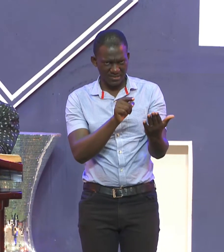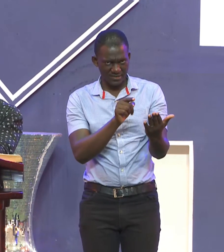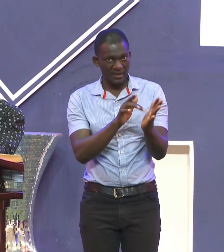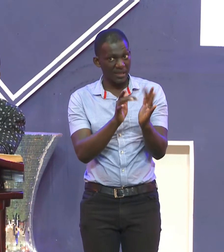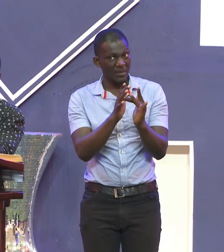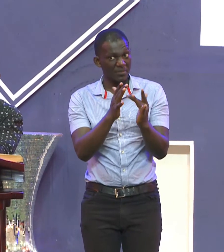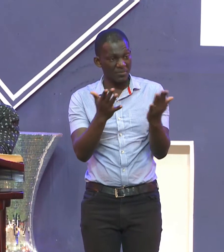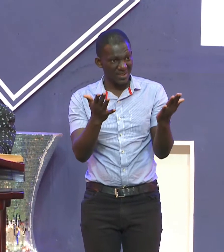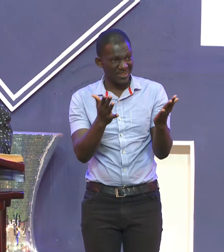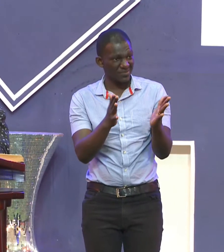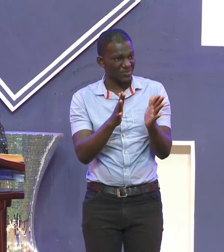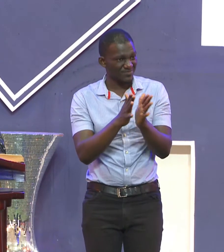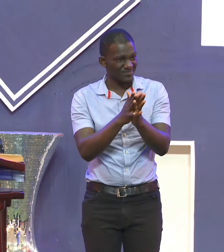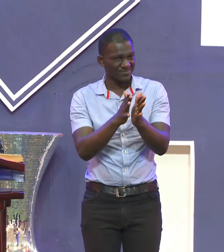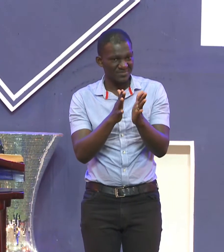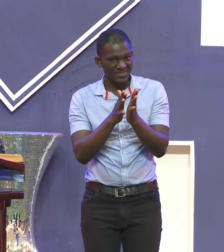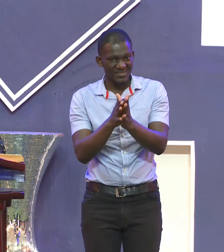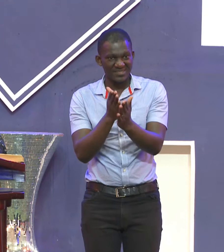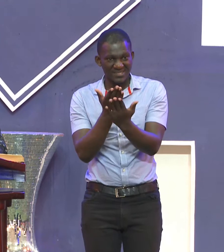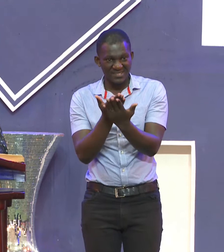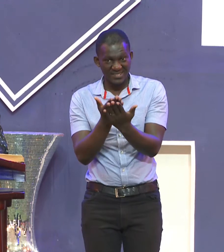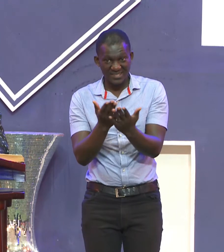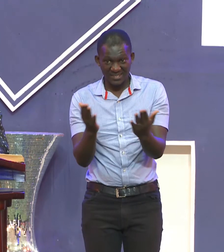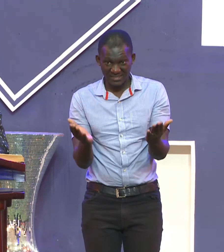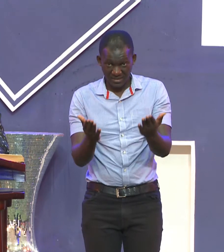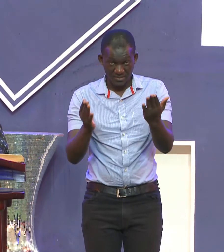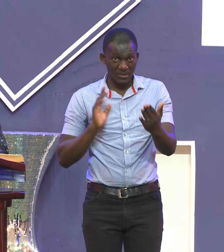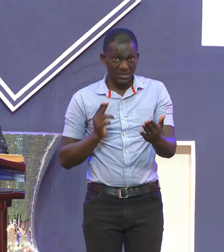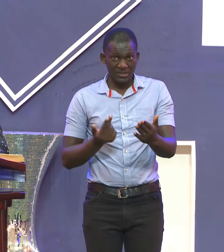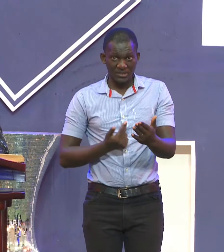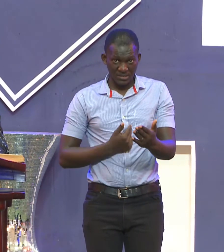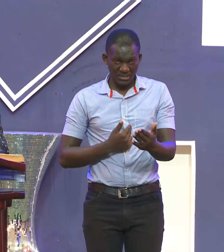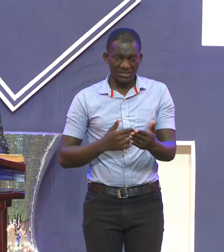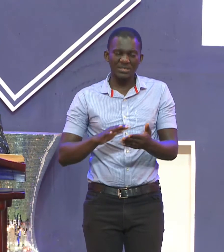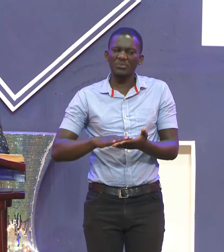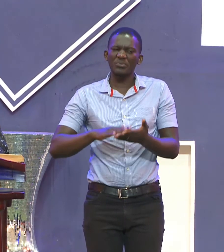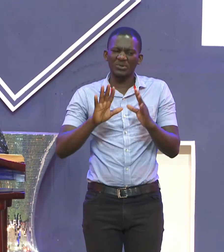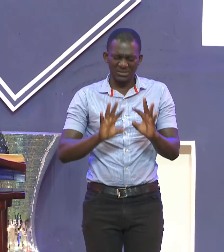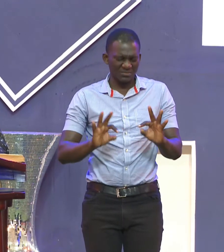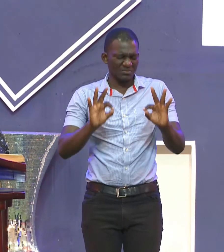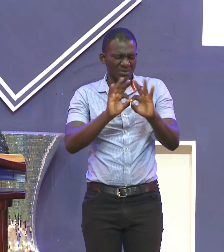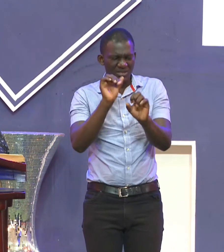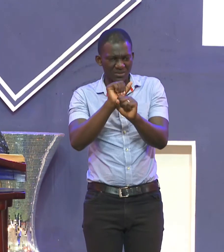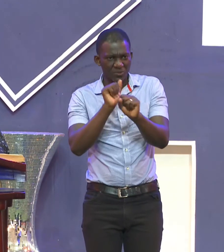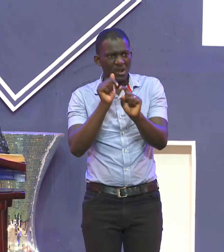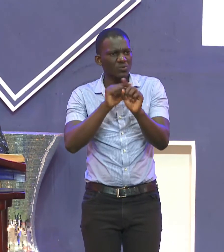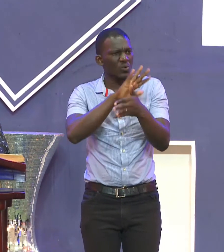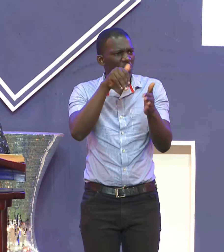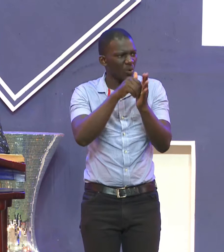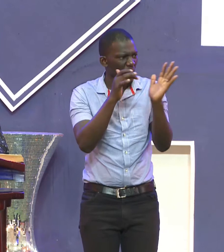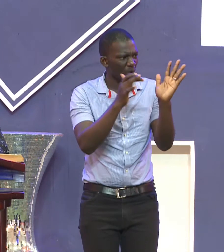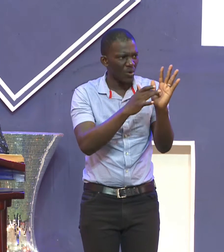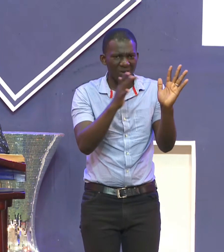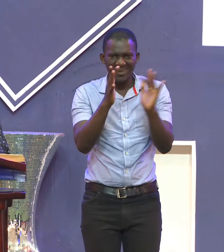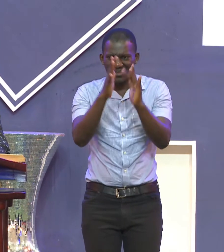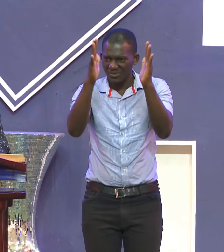The Bible emphasizes. Obakale kangu yito omulimu okusingayo kuba omukulu eri omukristaayo yenna. Oh, let me term